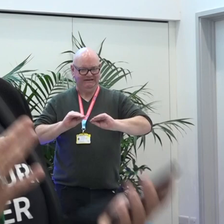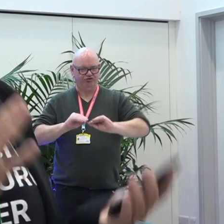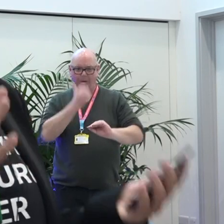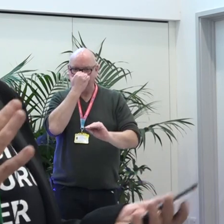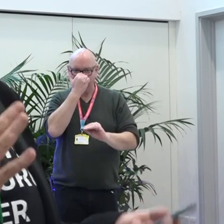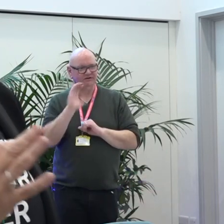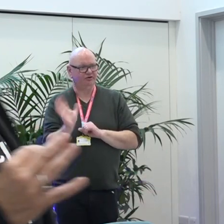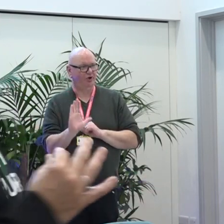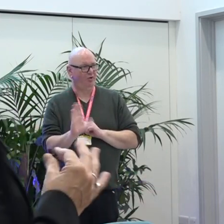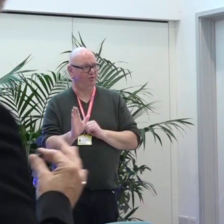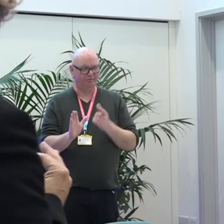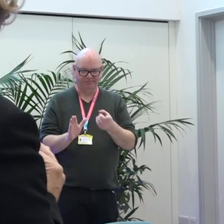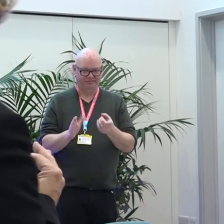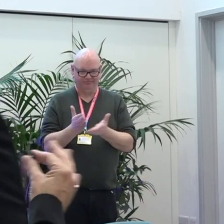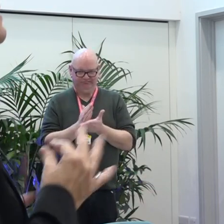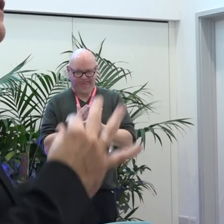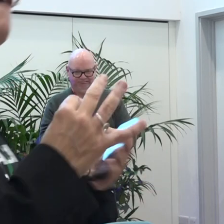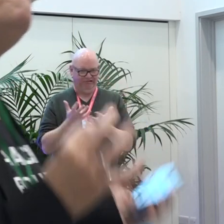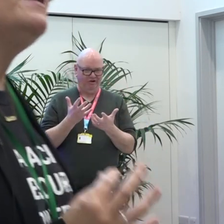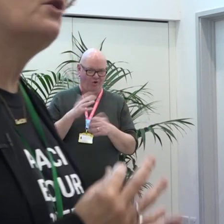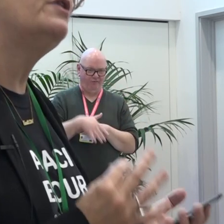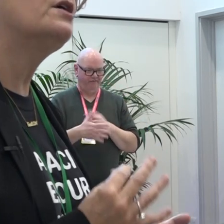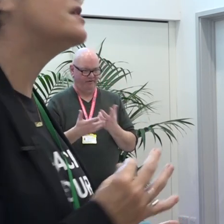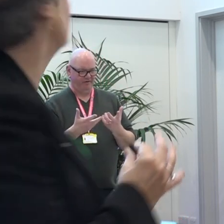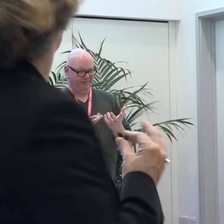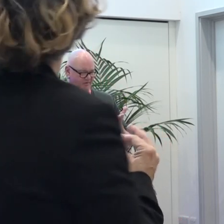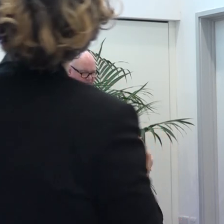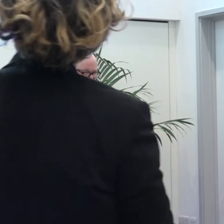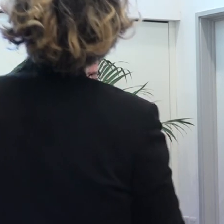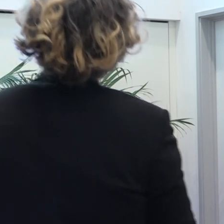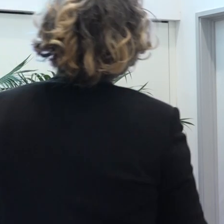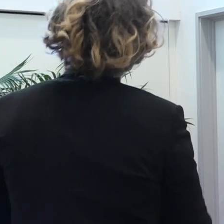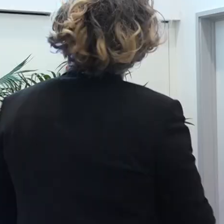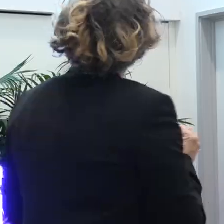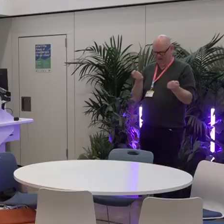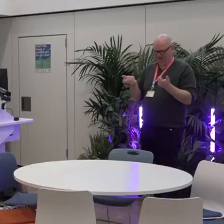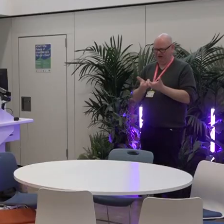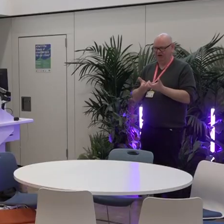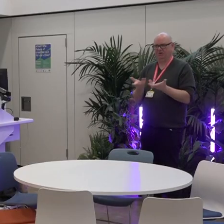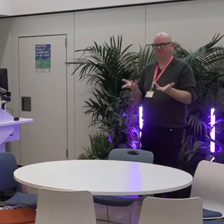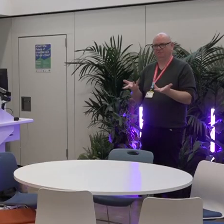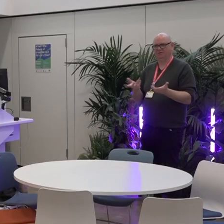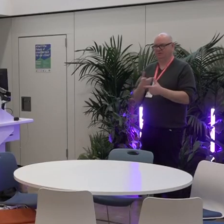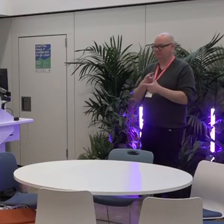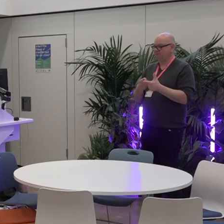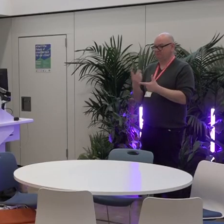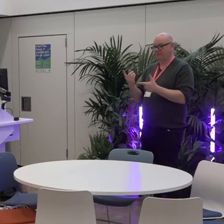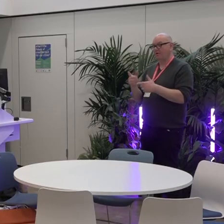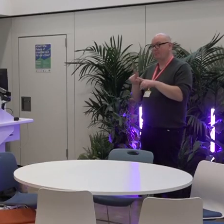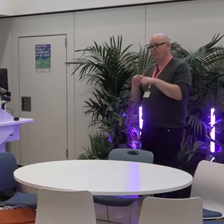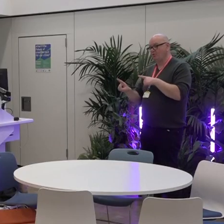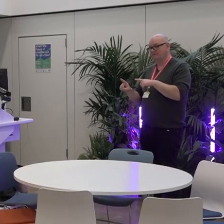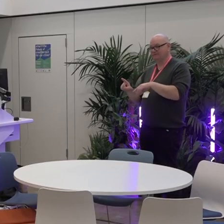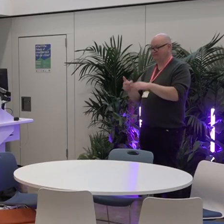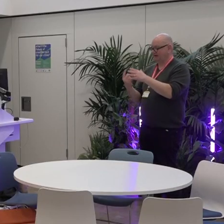necessarily know how to build things out in terms of a vehicle that can support them. They're not independently wealthy most of the